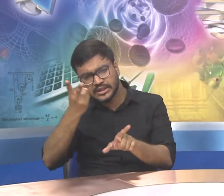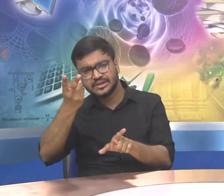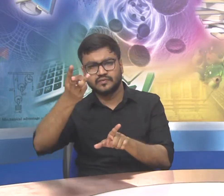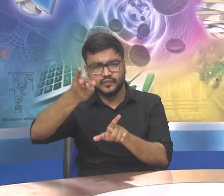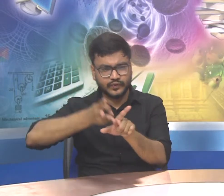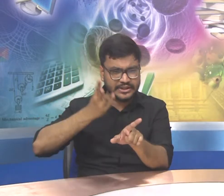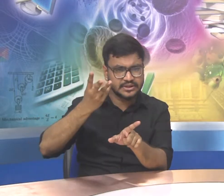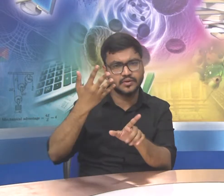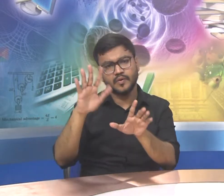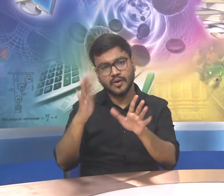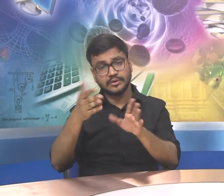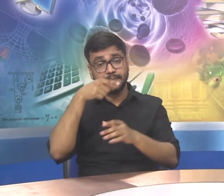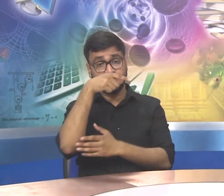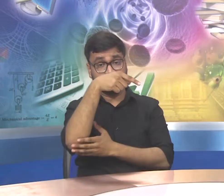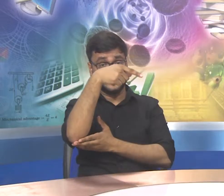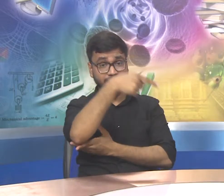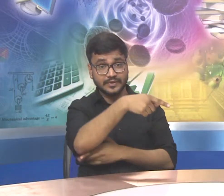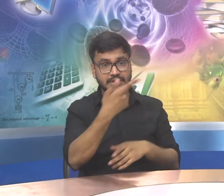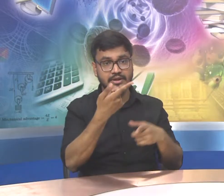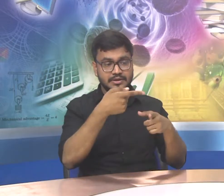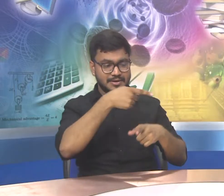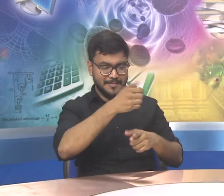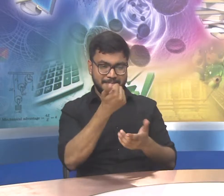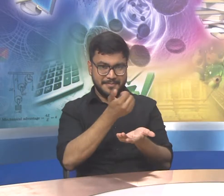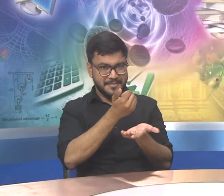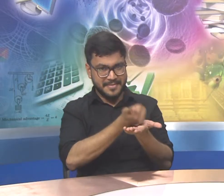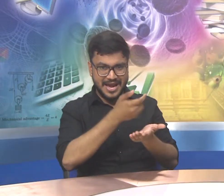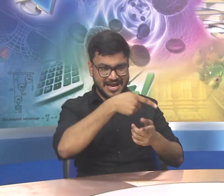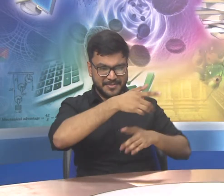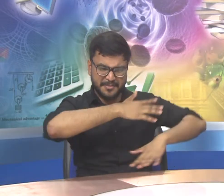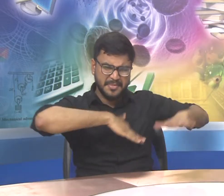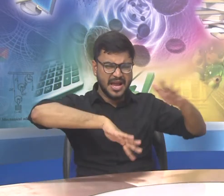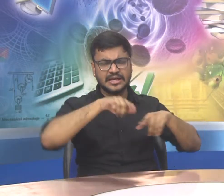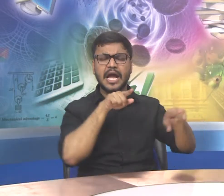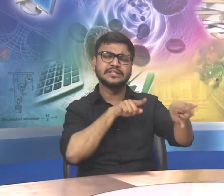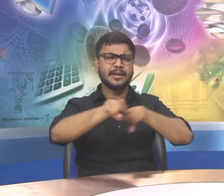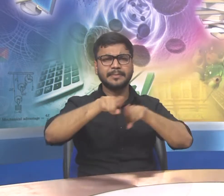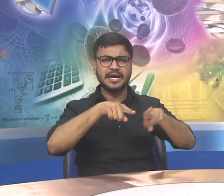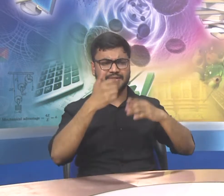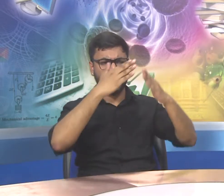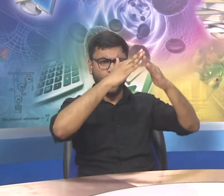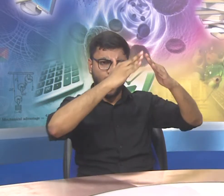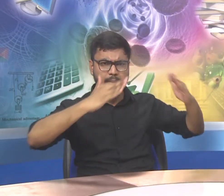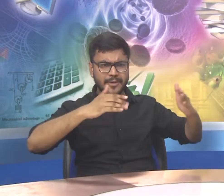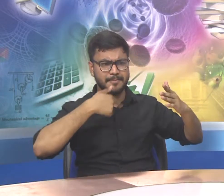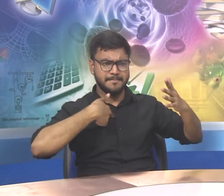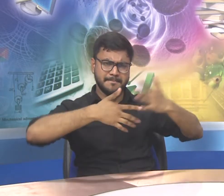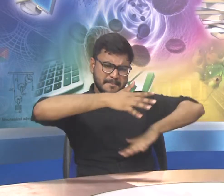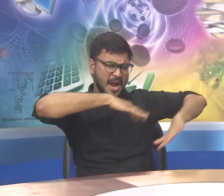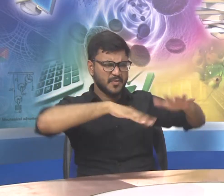but term loans, that is loans for more than a year, may also be granted.